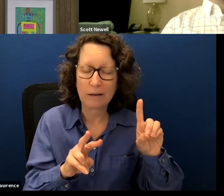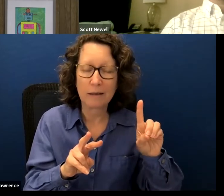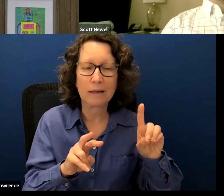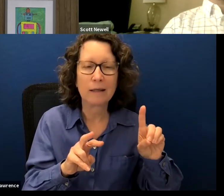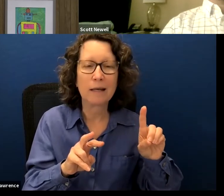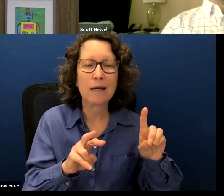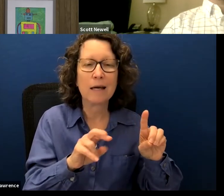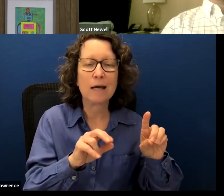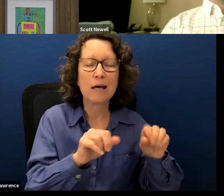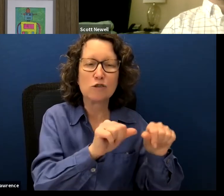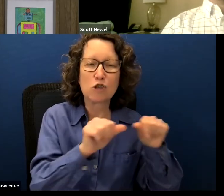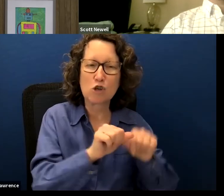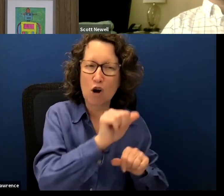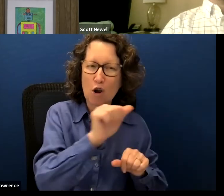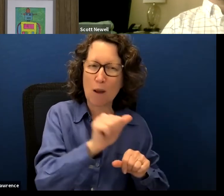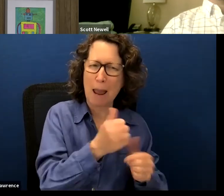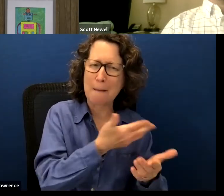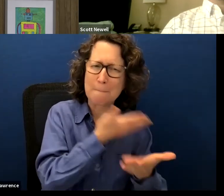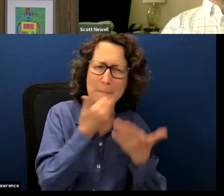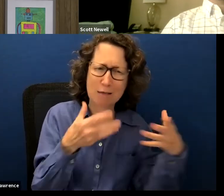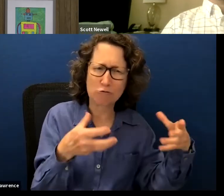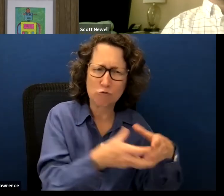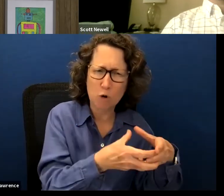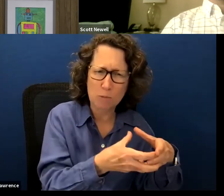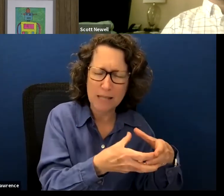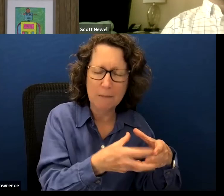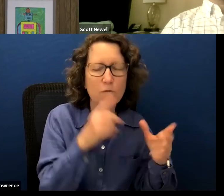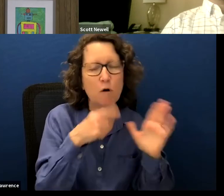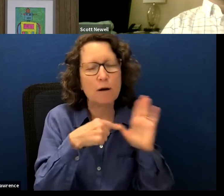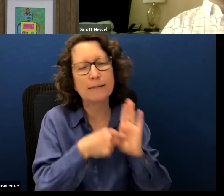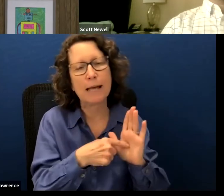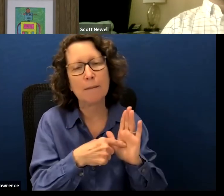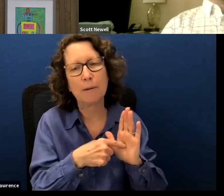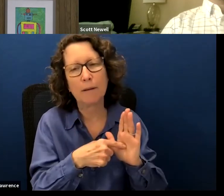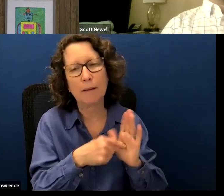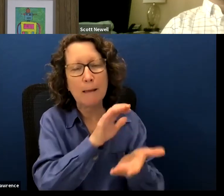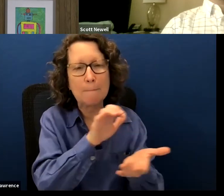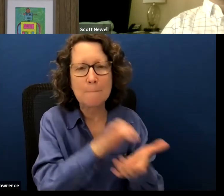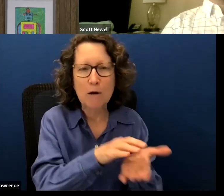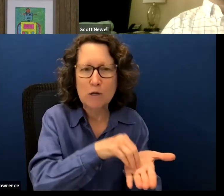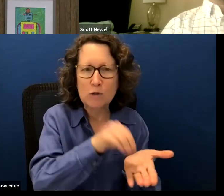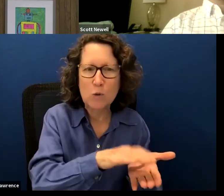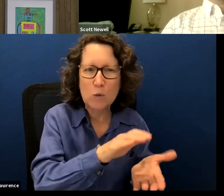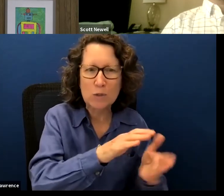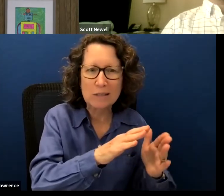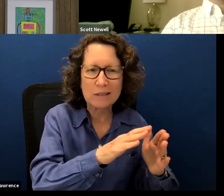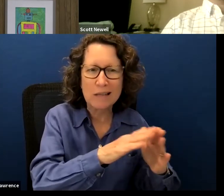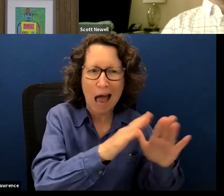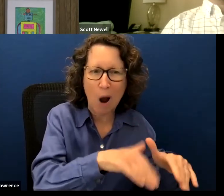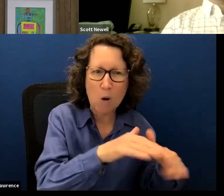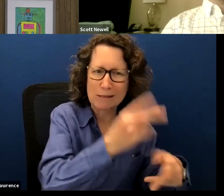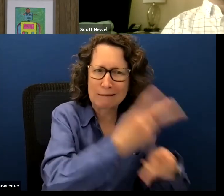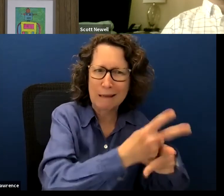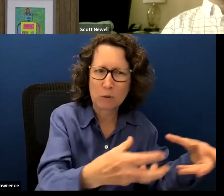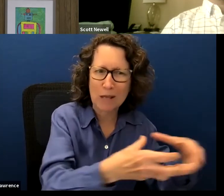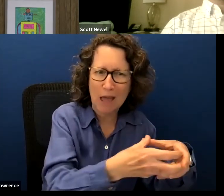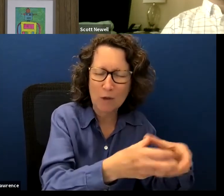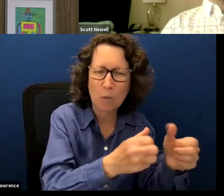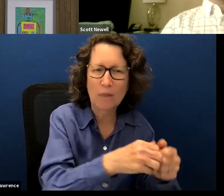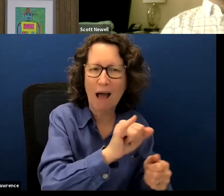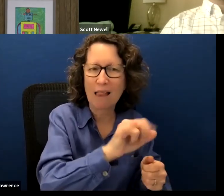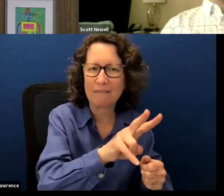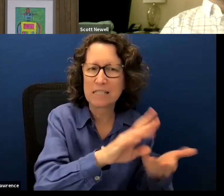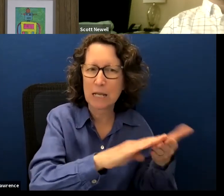scenario A best groups them so that, for example, like married student housing is kept together with the Isla